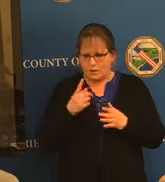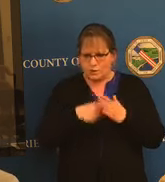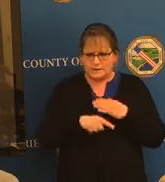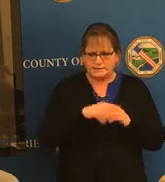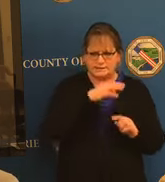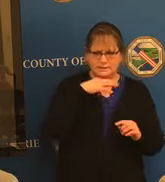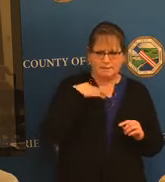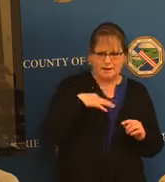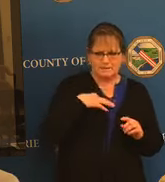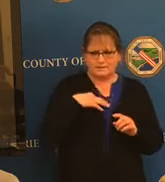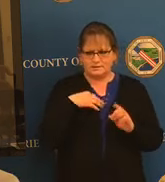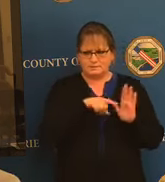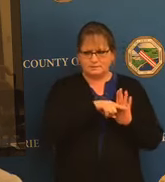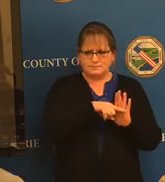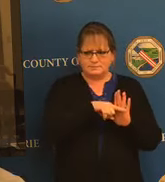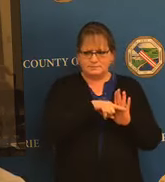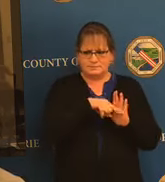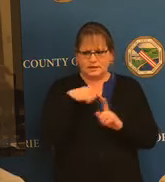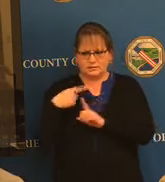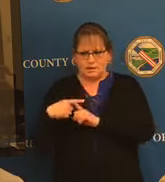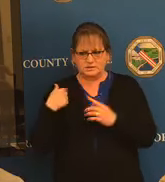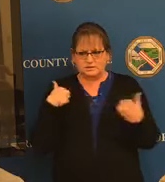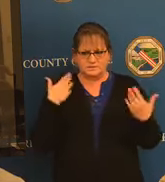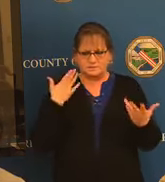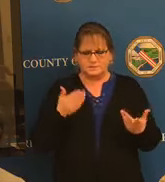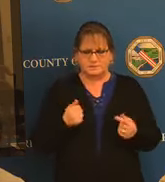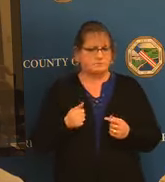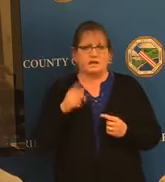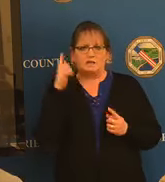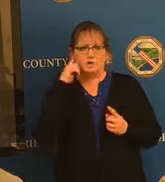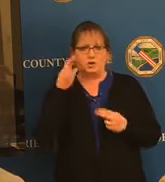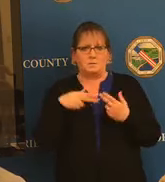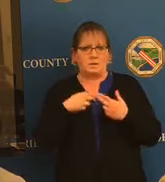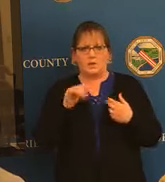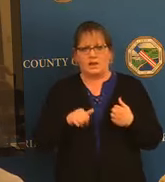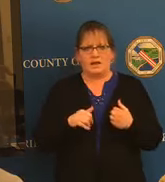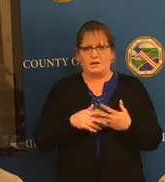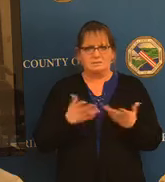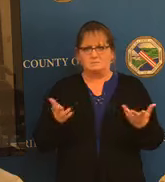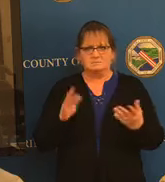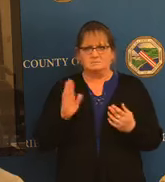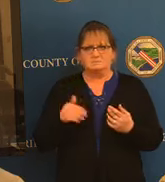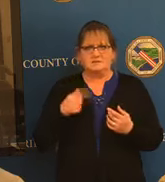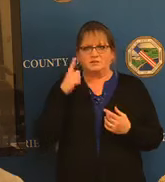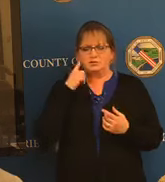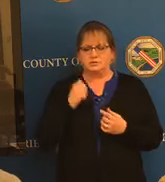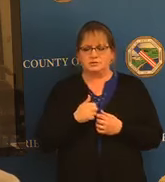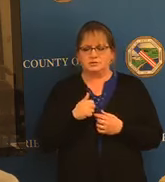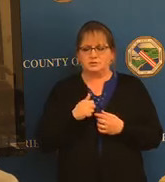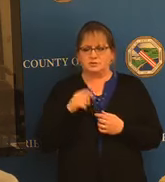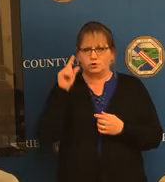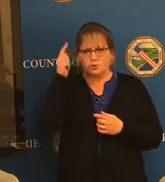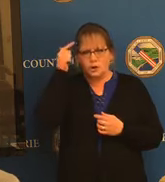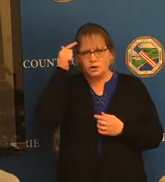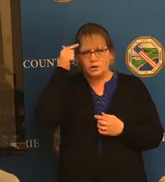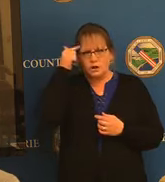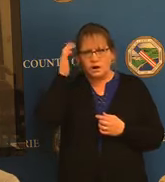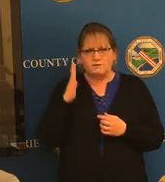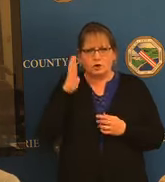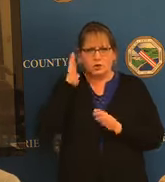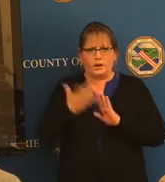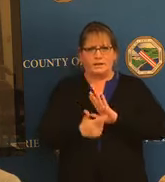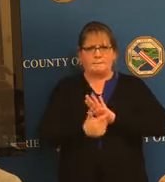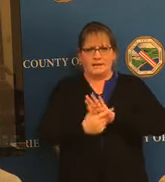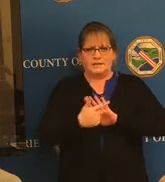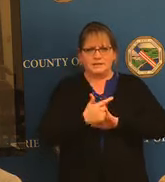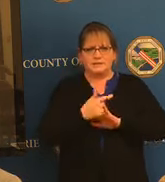benefits or the challenges of this? I've not heard about this. This is a question about is the governor going to ban the